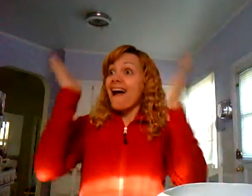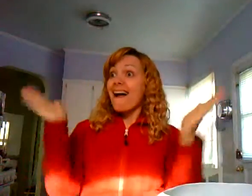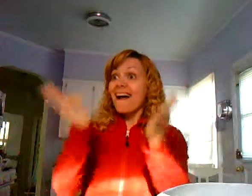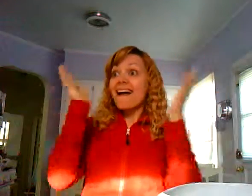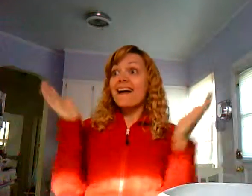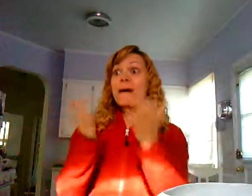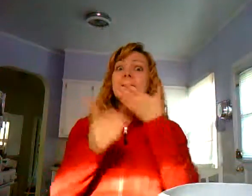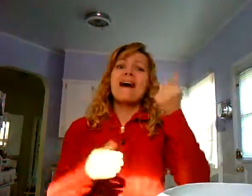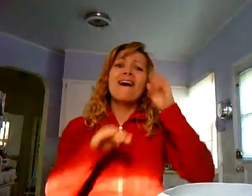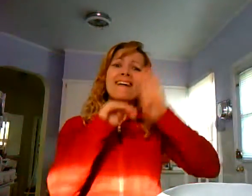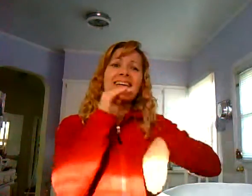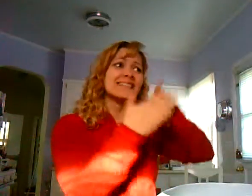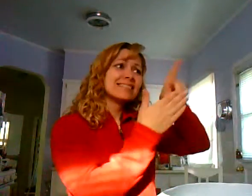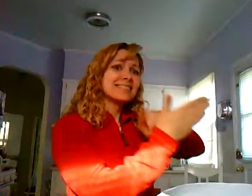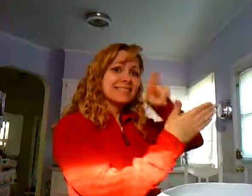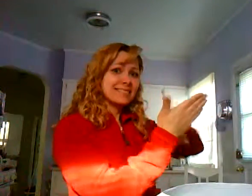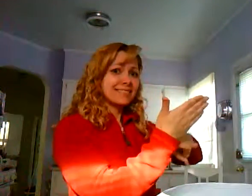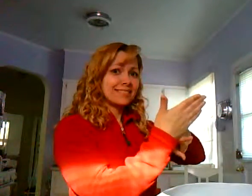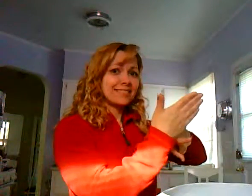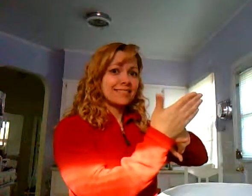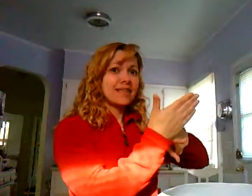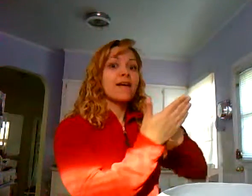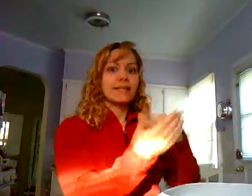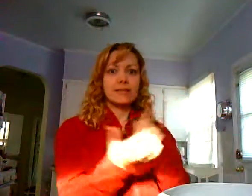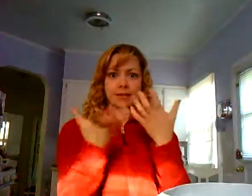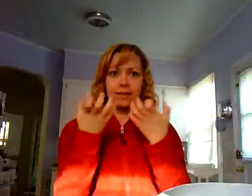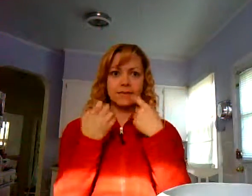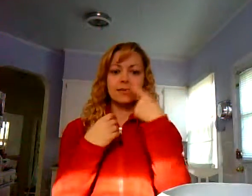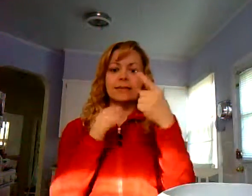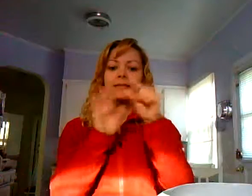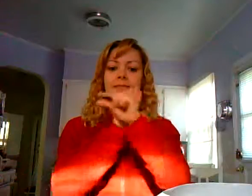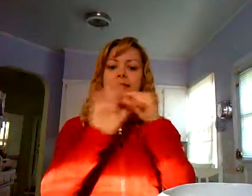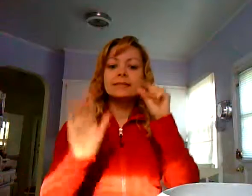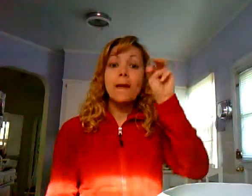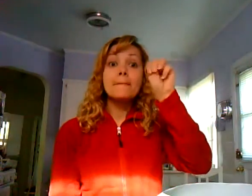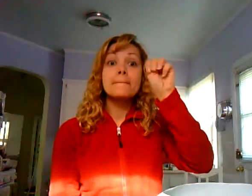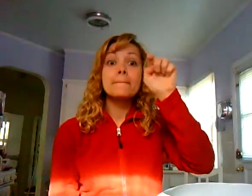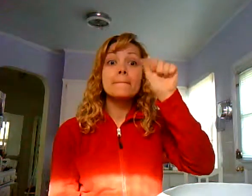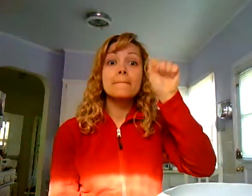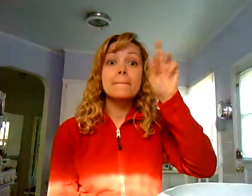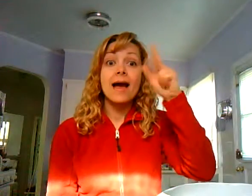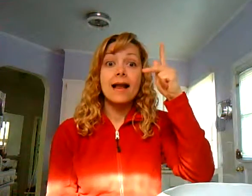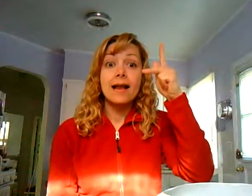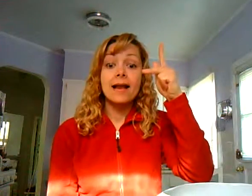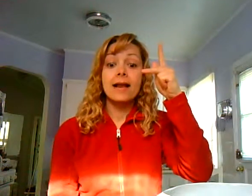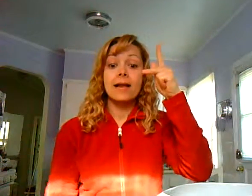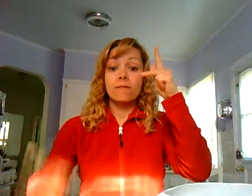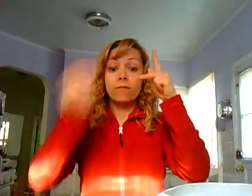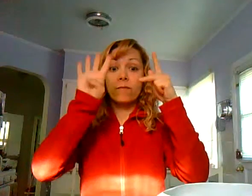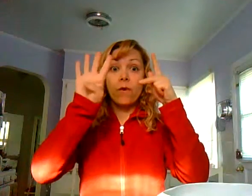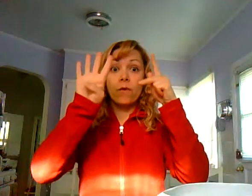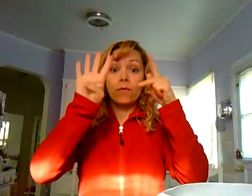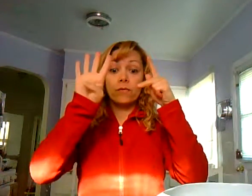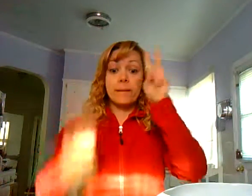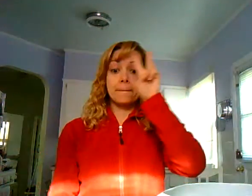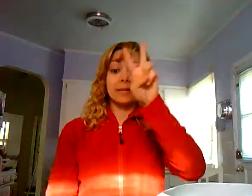You know if encouragement is better than criticism I'm going to share with you this verse in Mark chapter